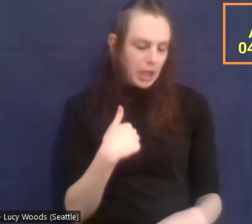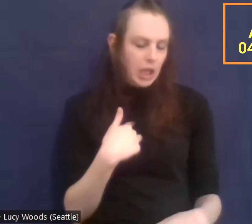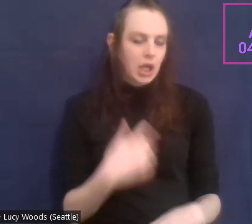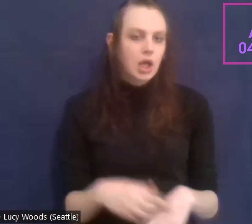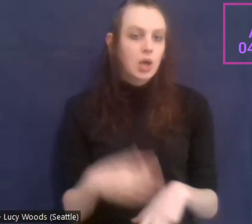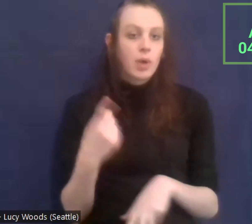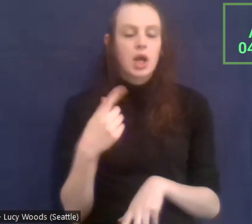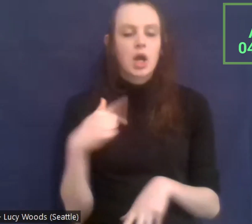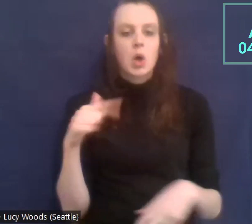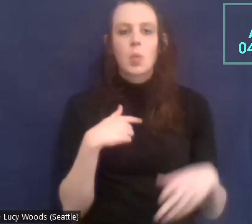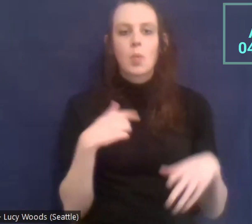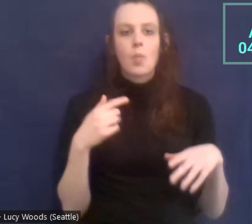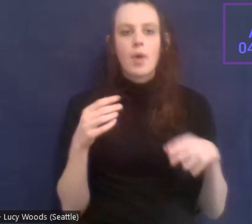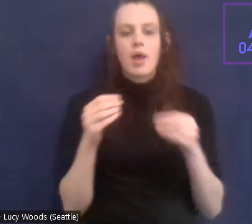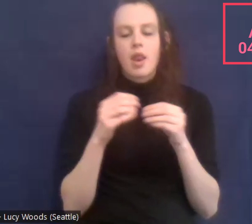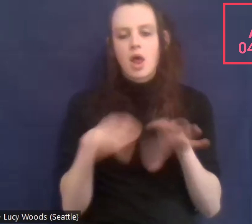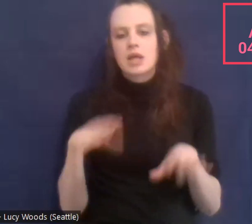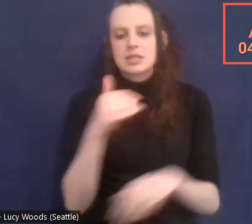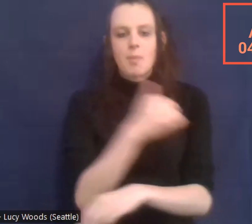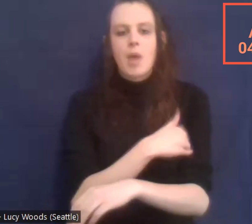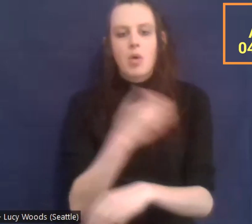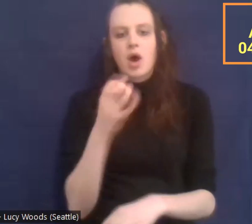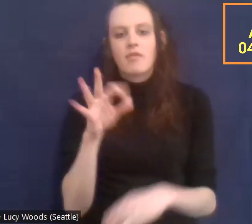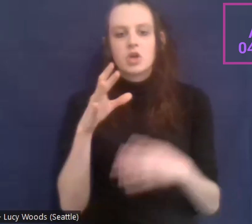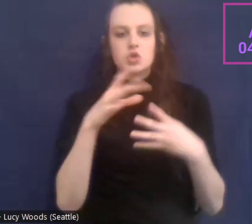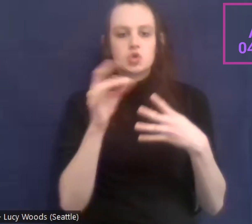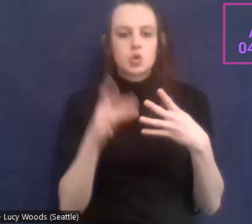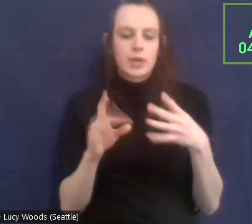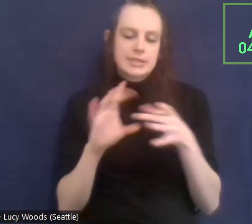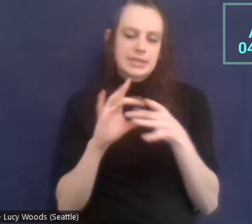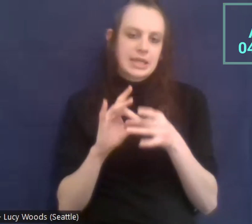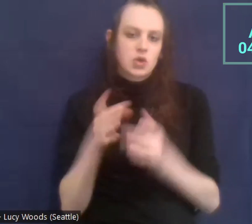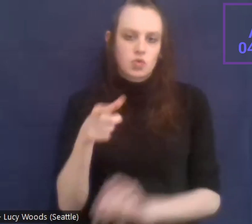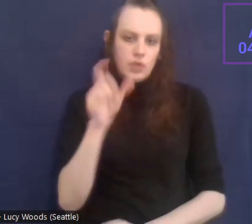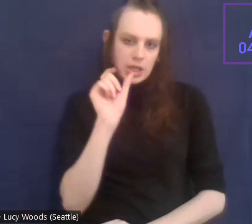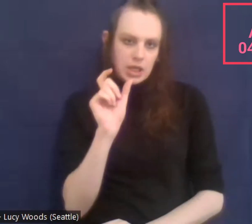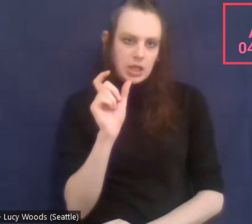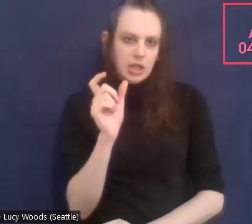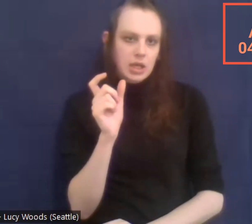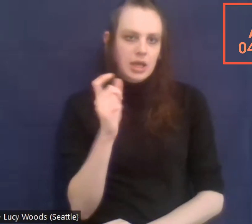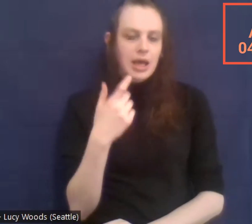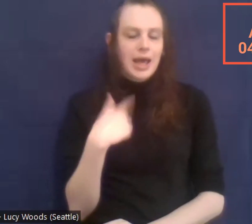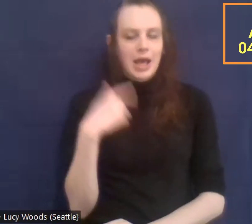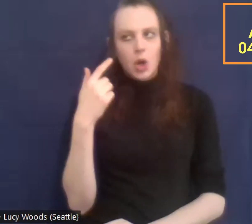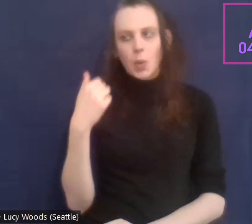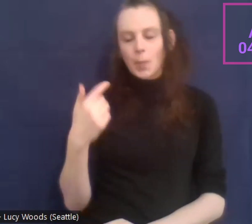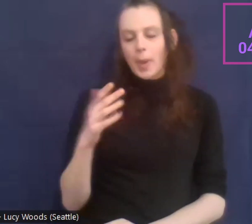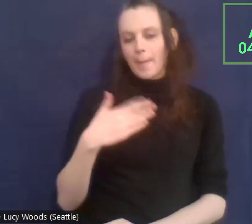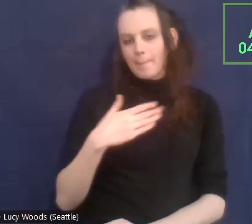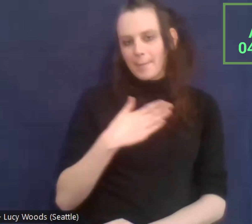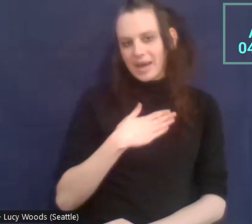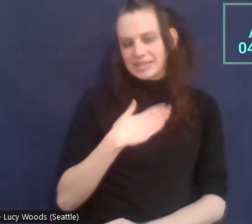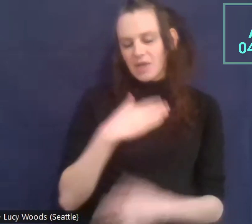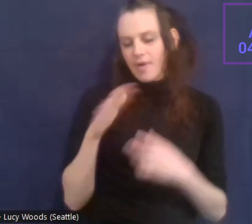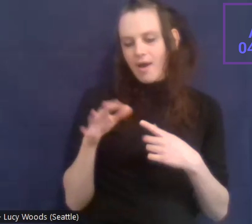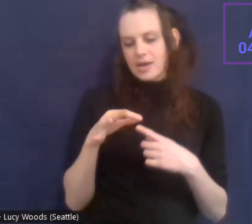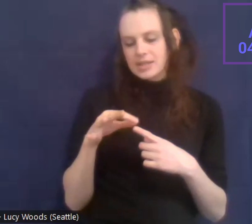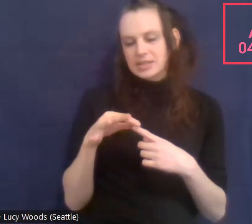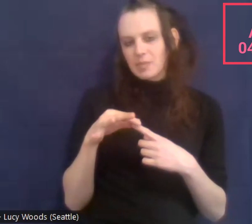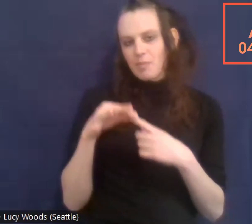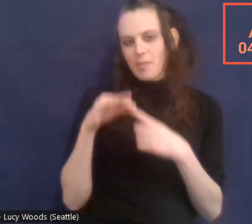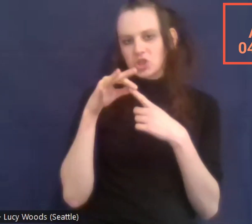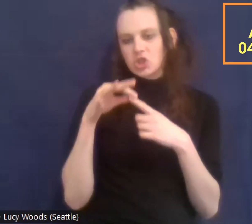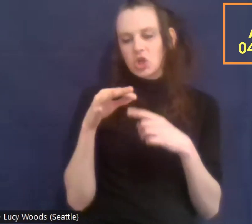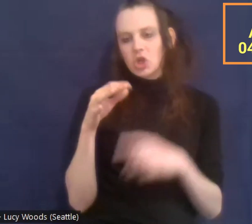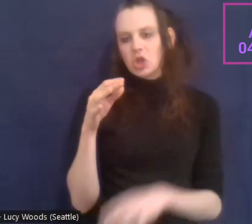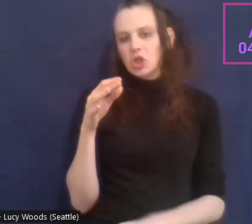lost the power of choice and drink. And like I'm a special snowflake, and so I have a special circumstance with this one. I